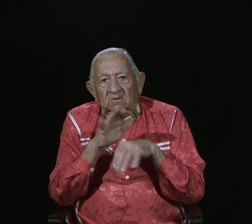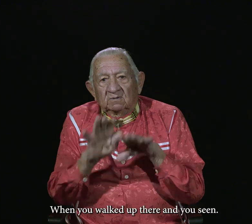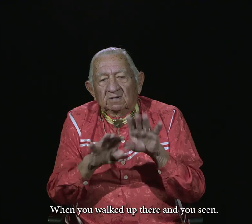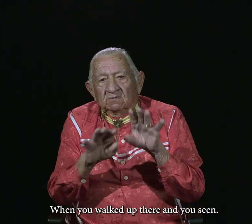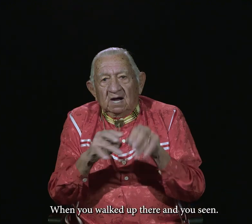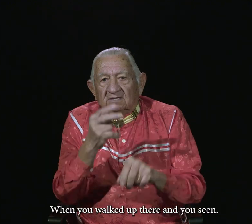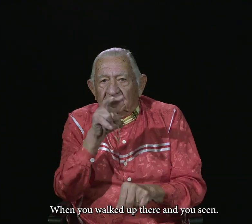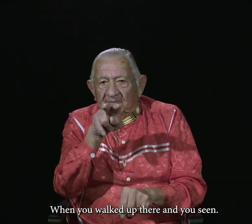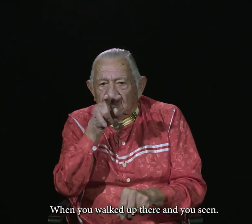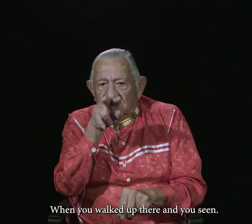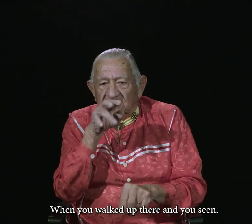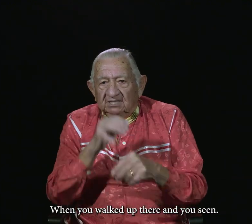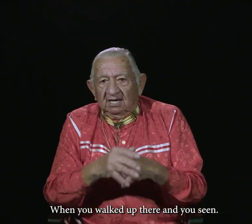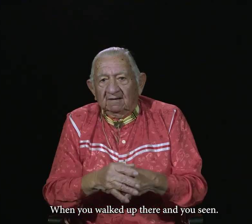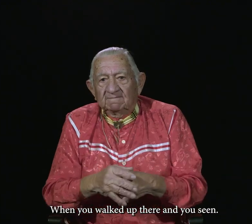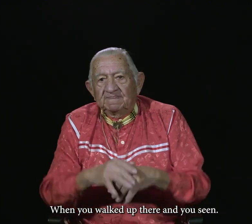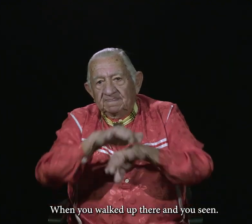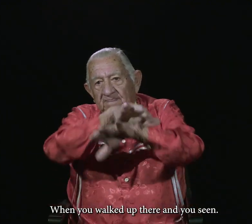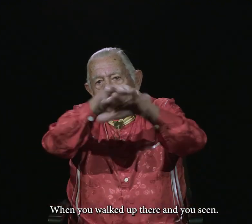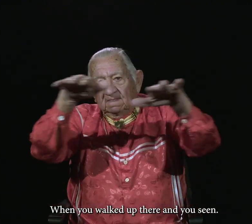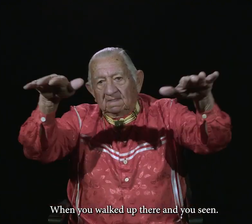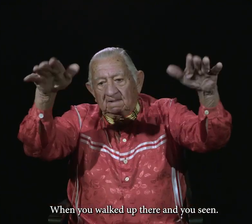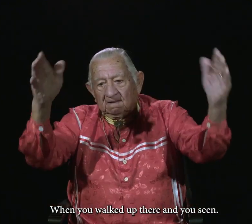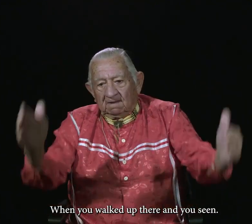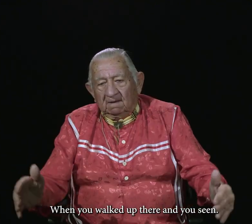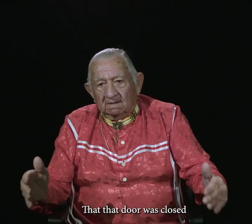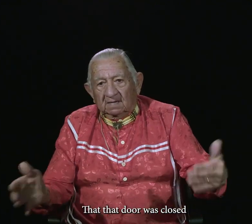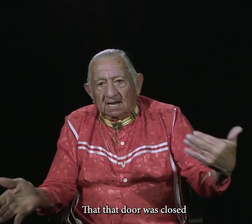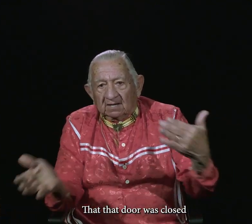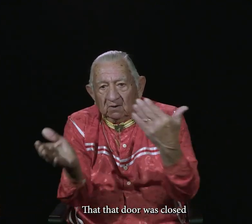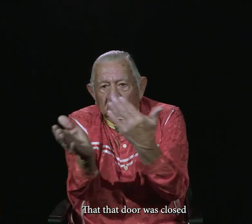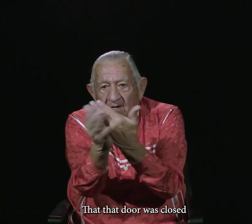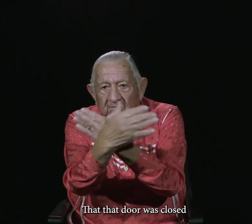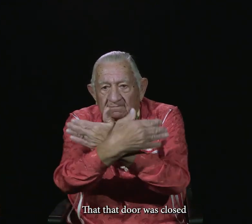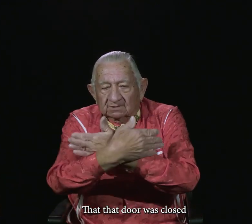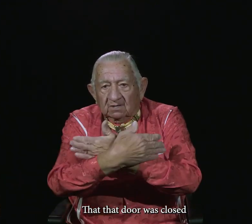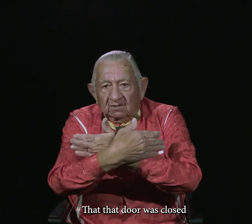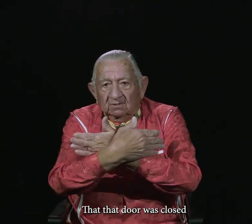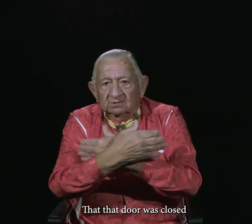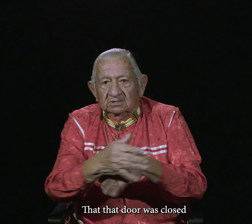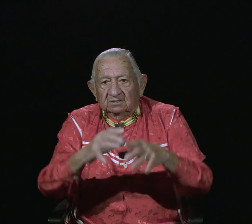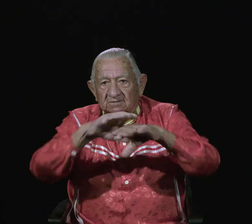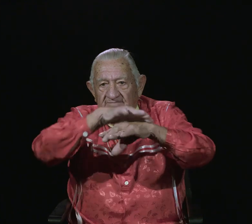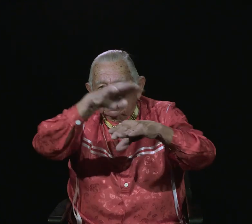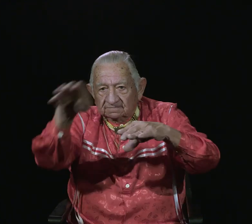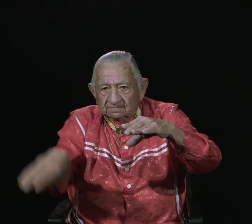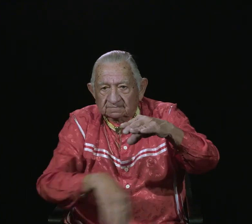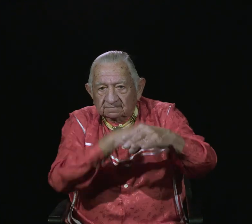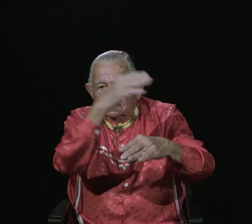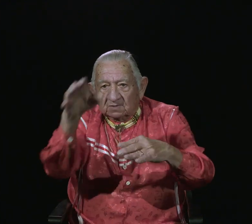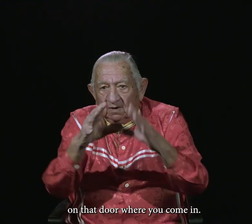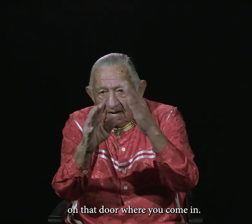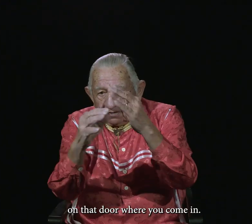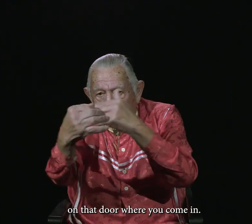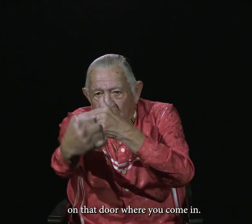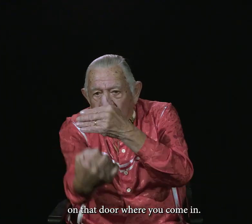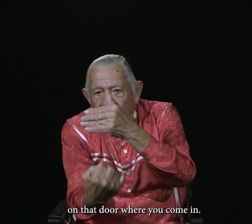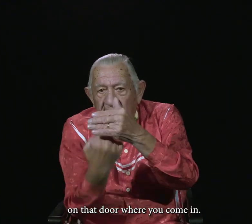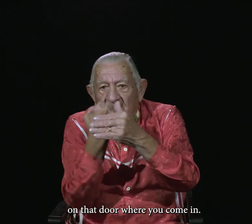When you walked up there and you seen that door was closed, on that door where you come